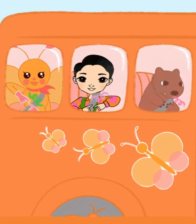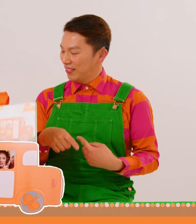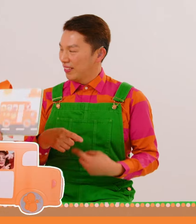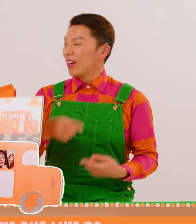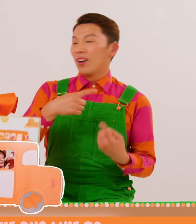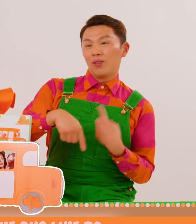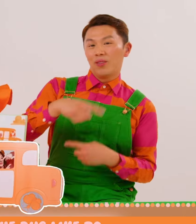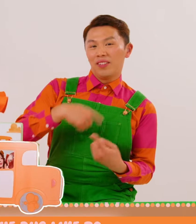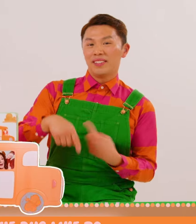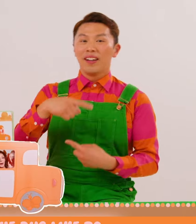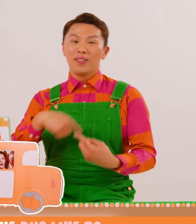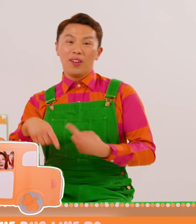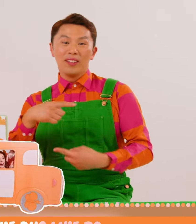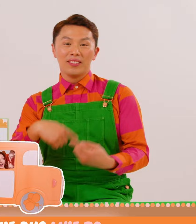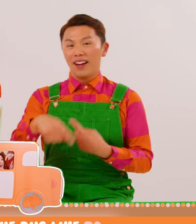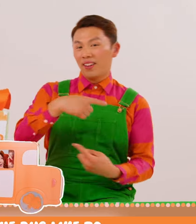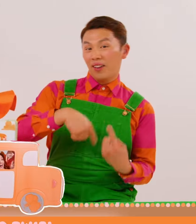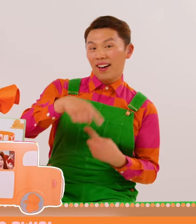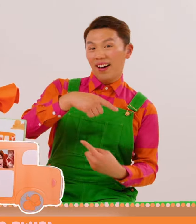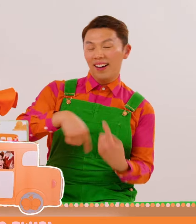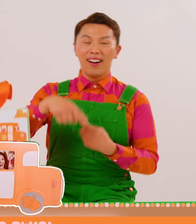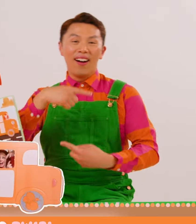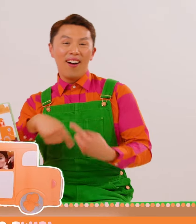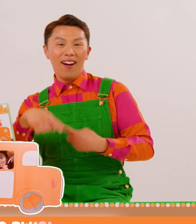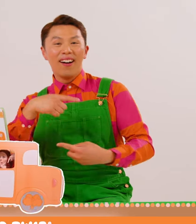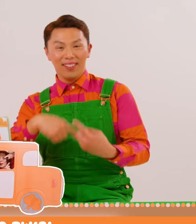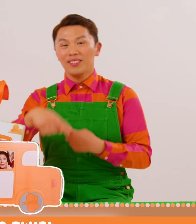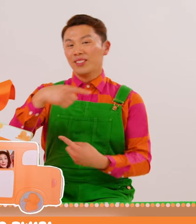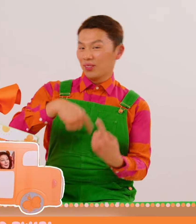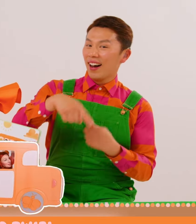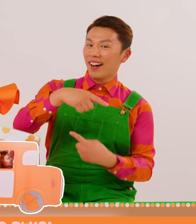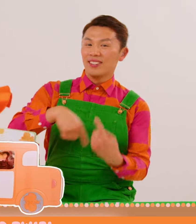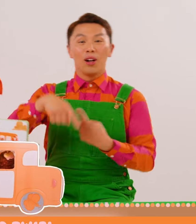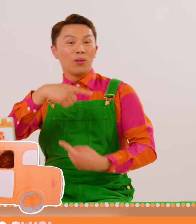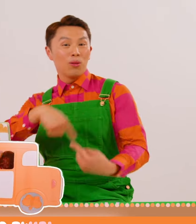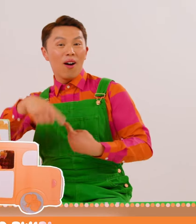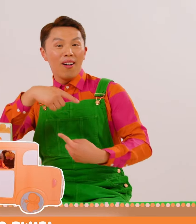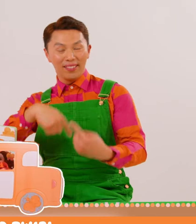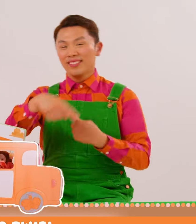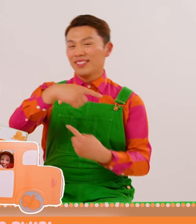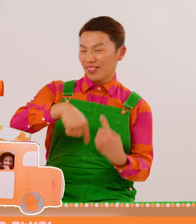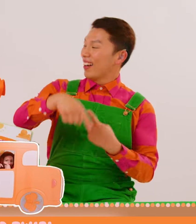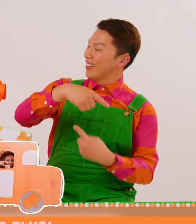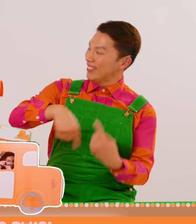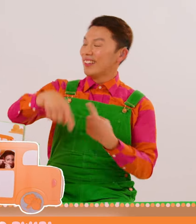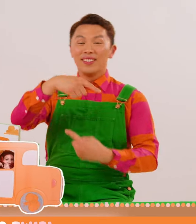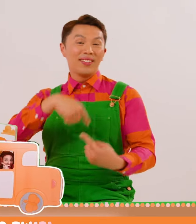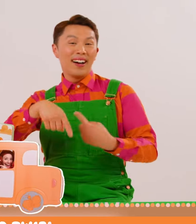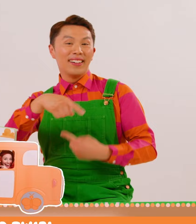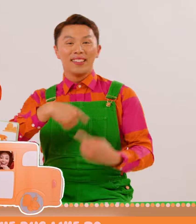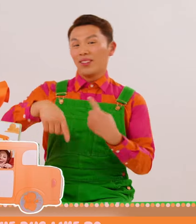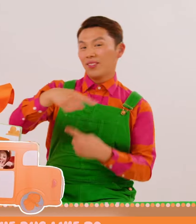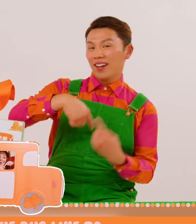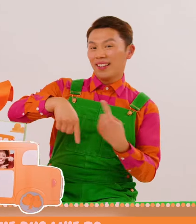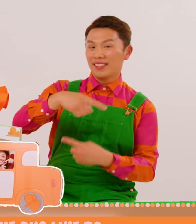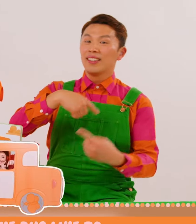The people on the bus like to twirl and twirl Twirl and twirl Twirl and twirl The people on